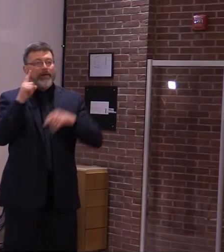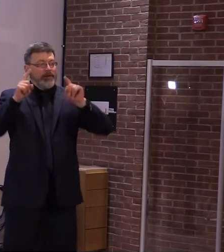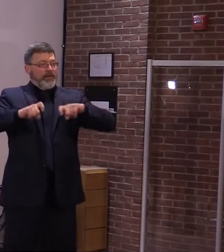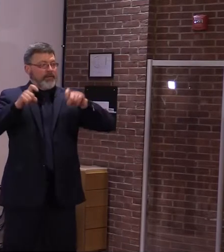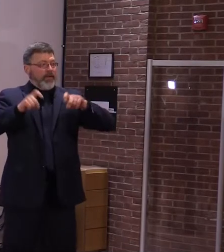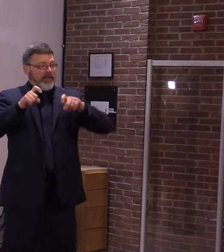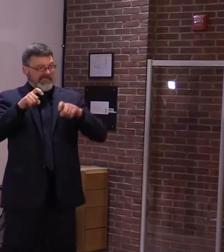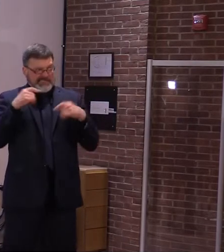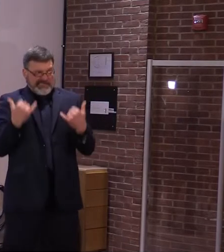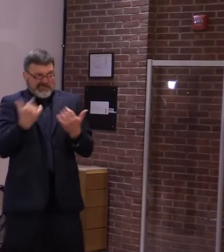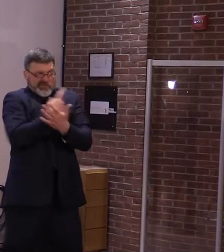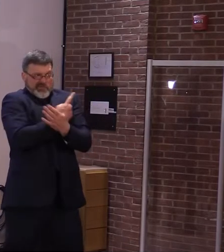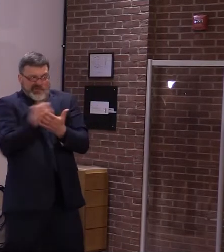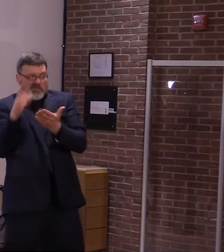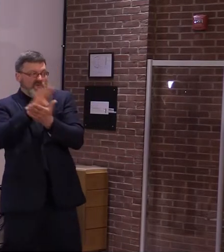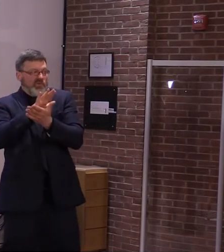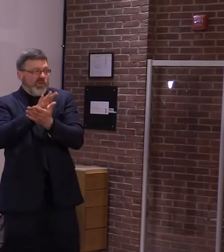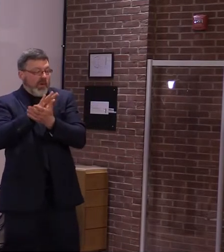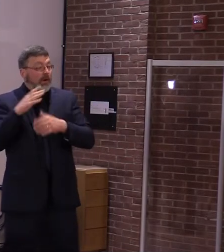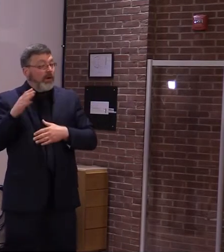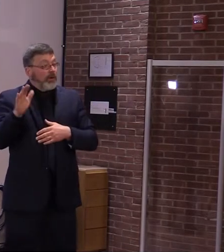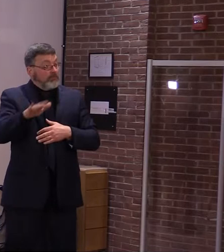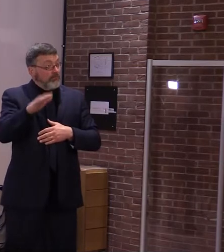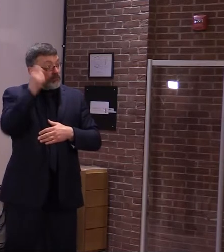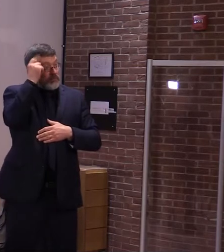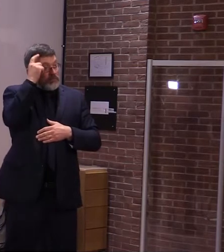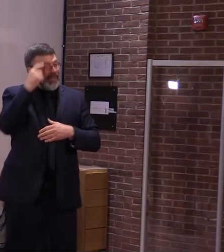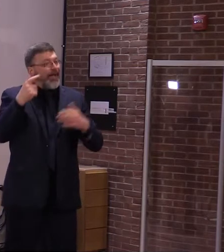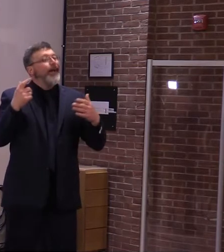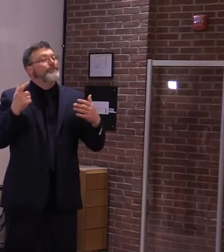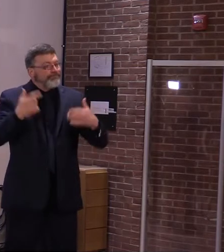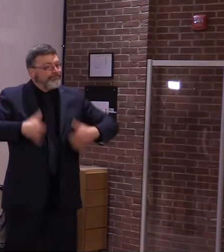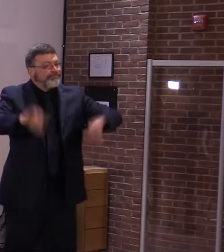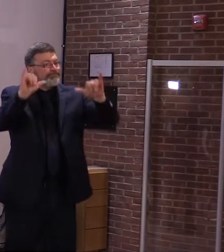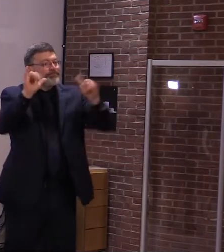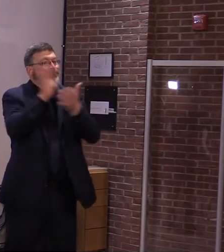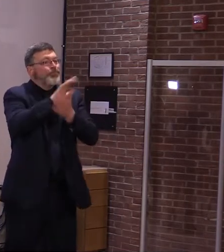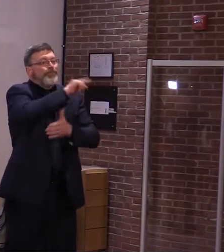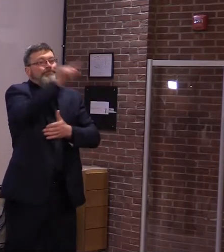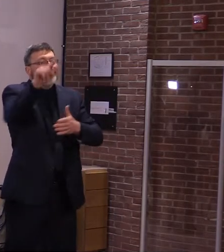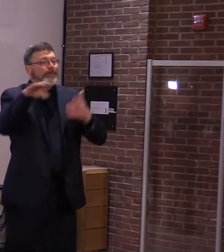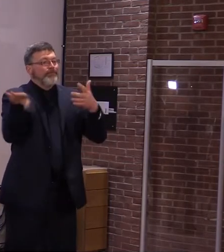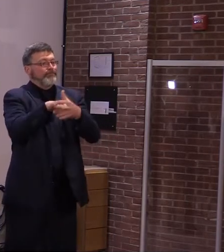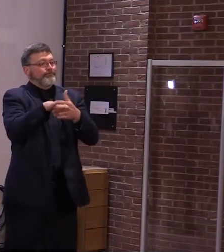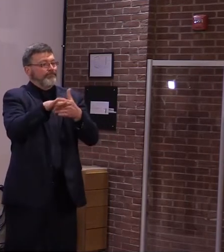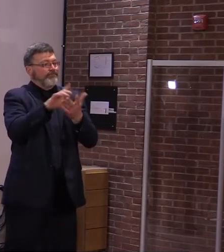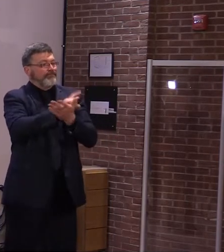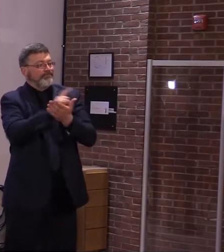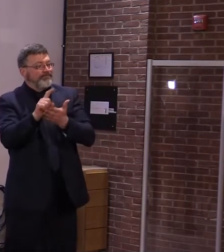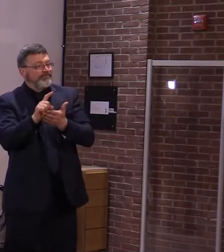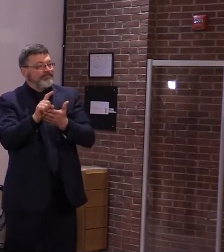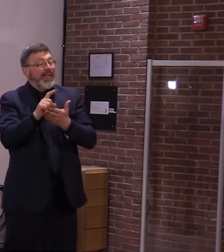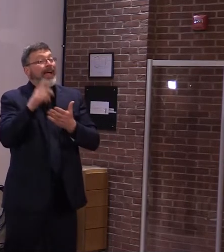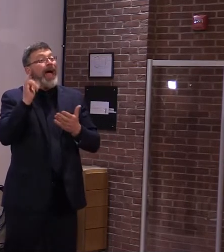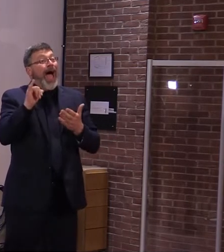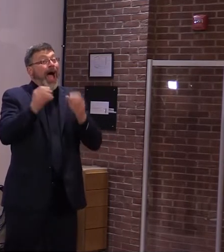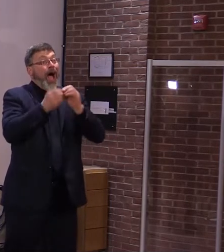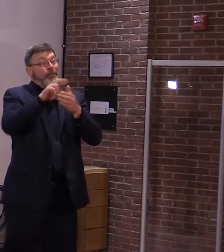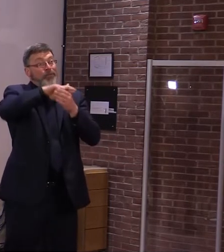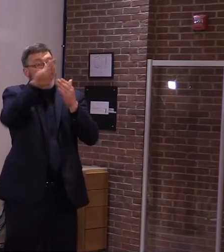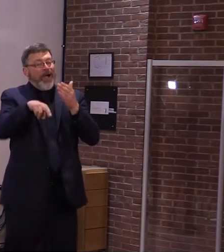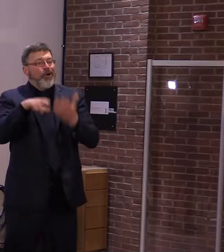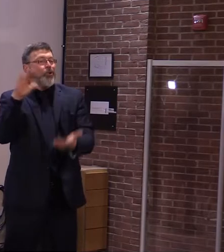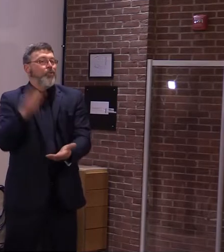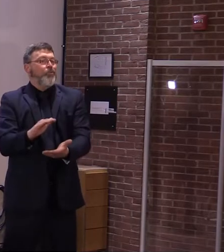This was vacation week for some of our schools, so the participation rate was much lower than normal. This week, we tested